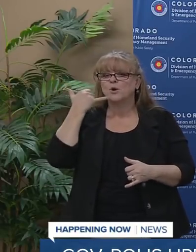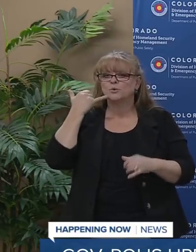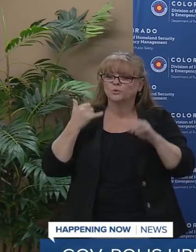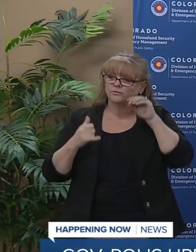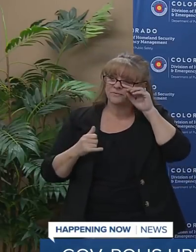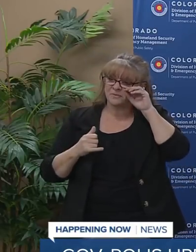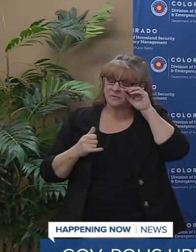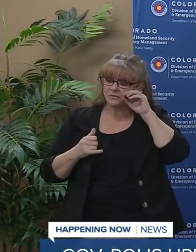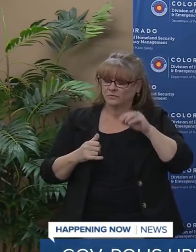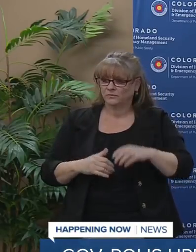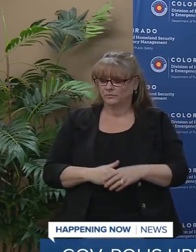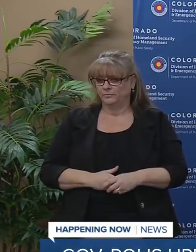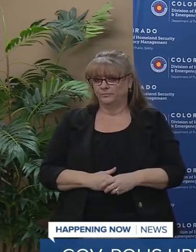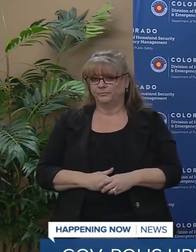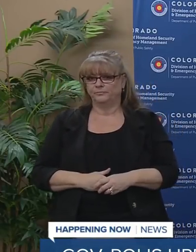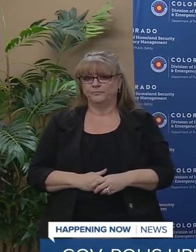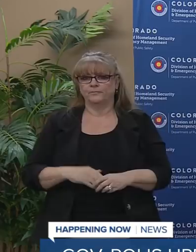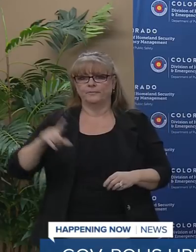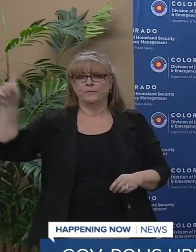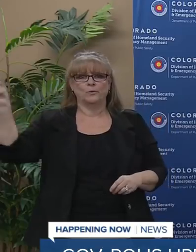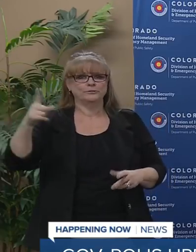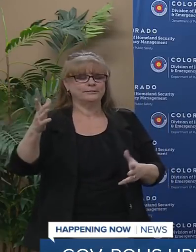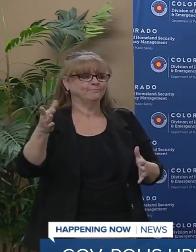In person?